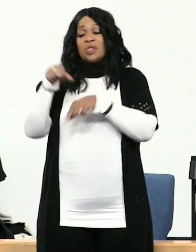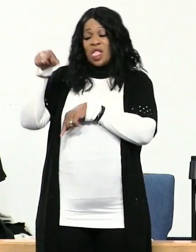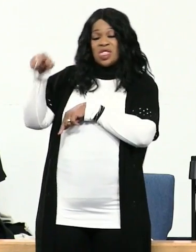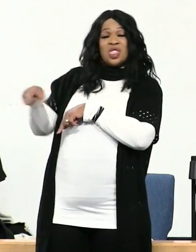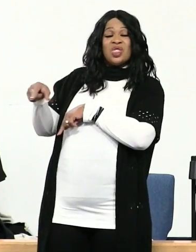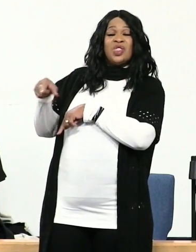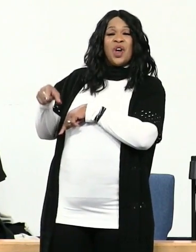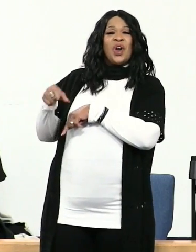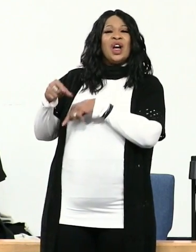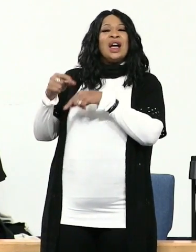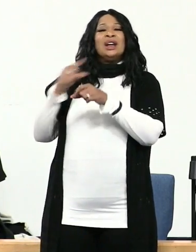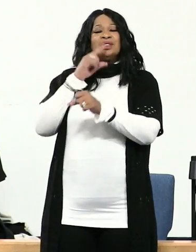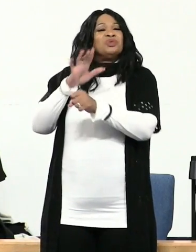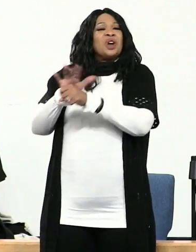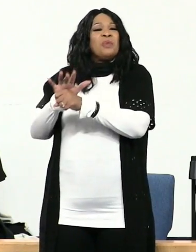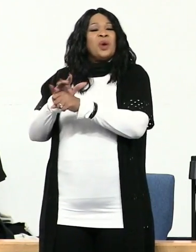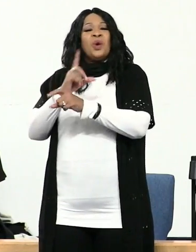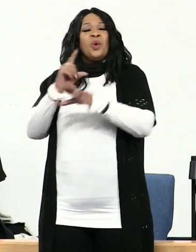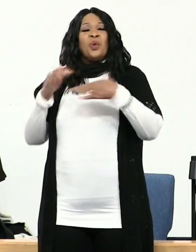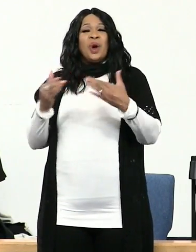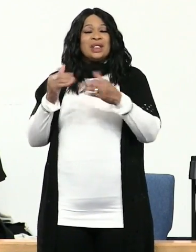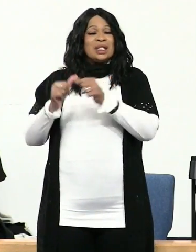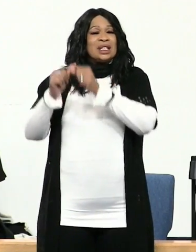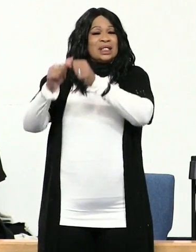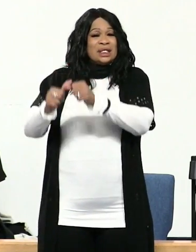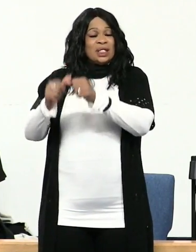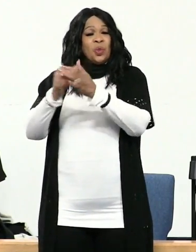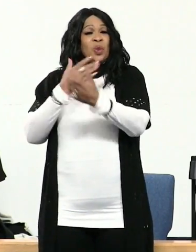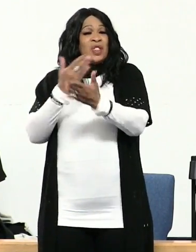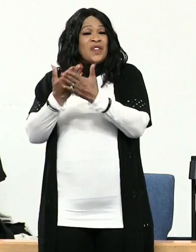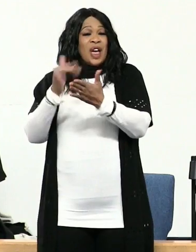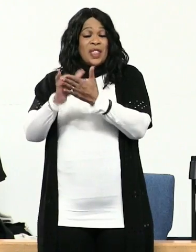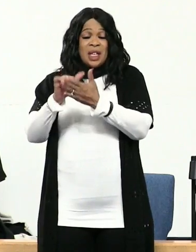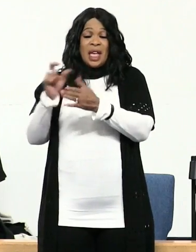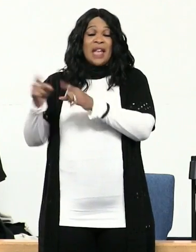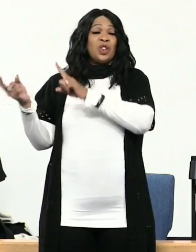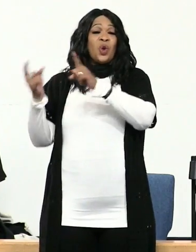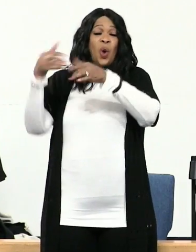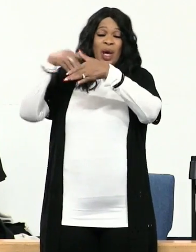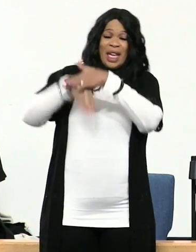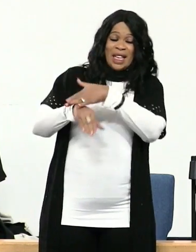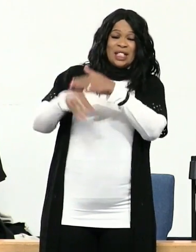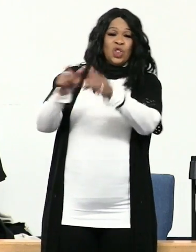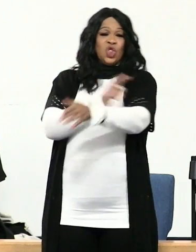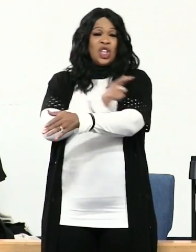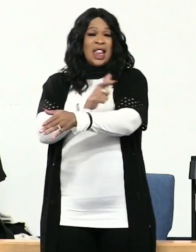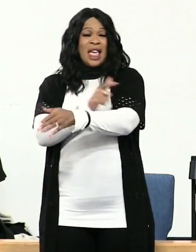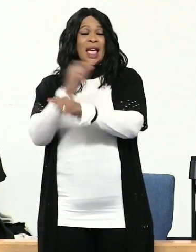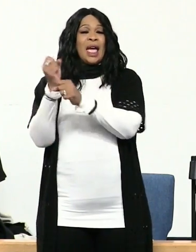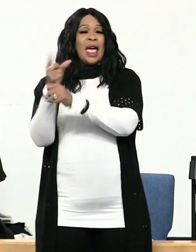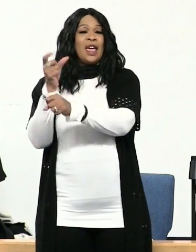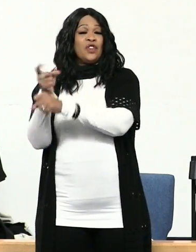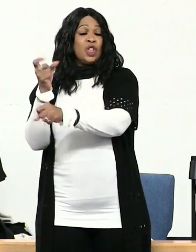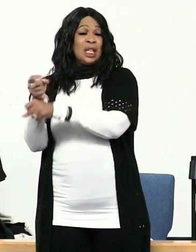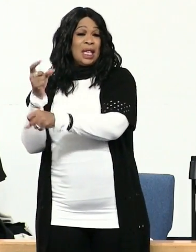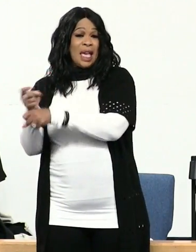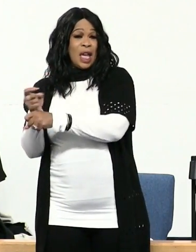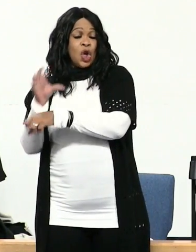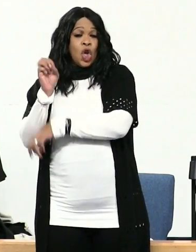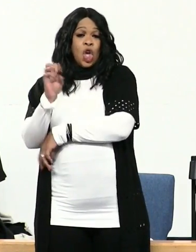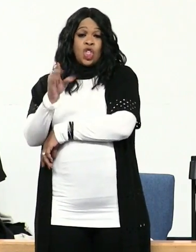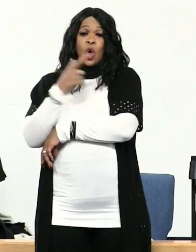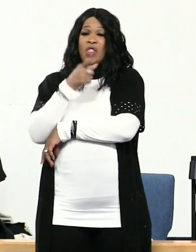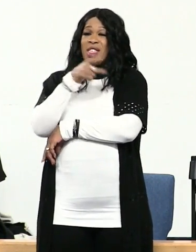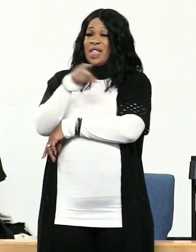was consistent with the fact that they had to go in and kill a lamb every year so that they can be able